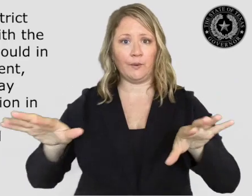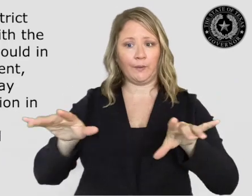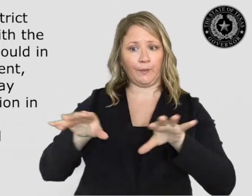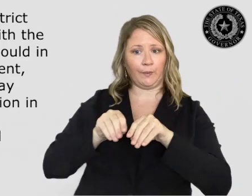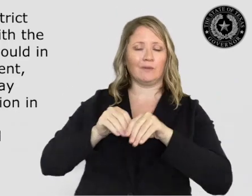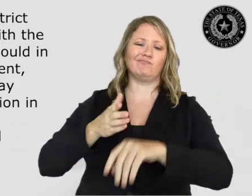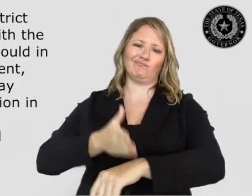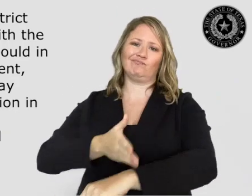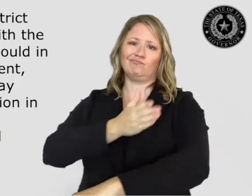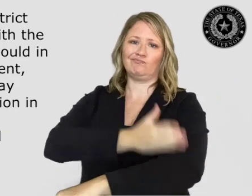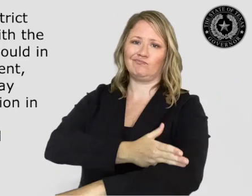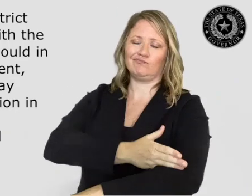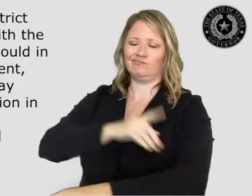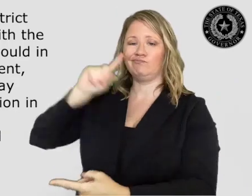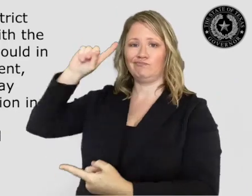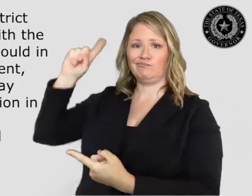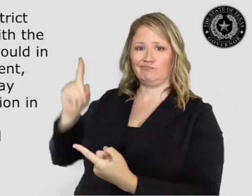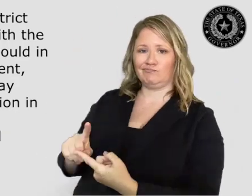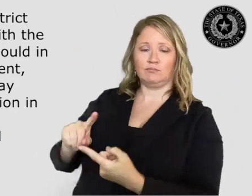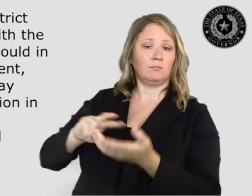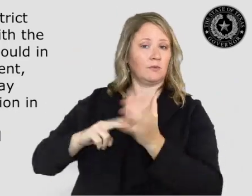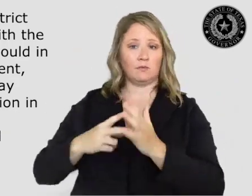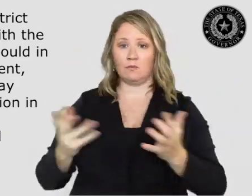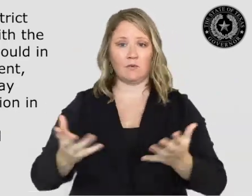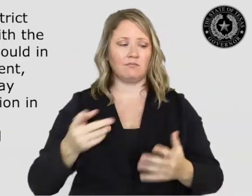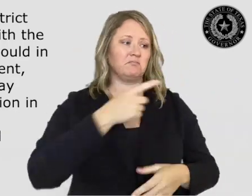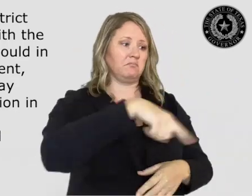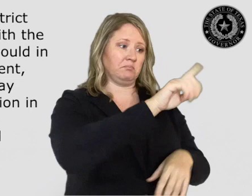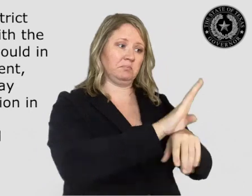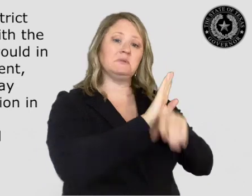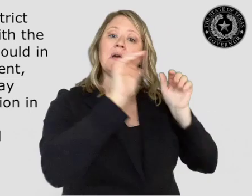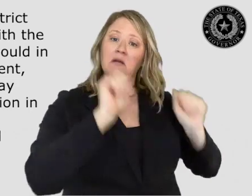with a disaster, and